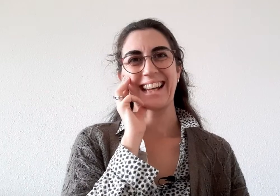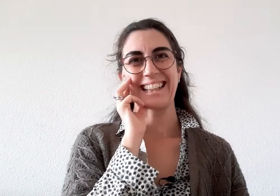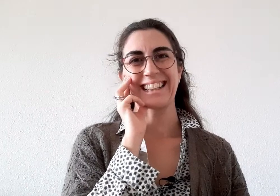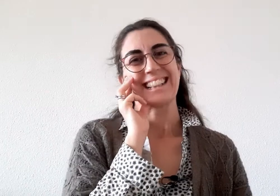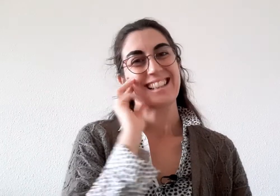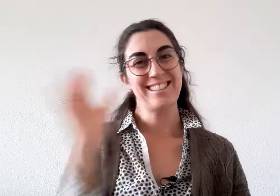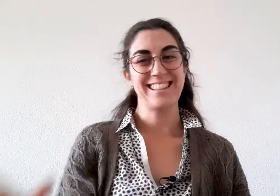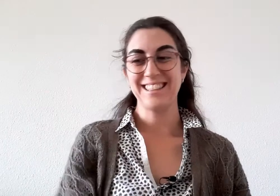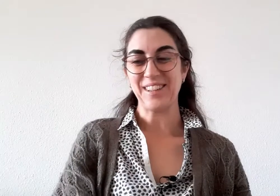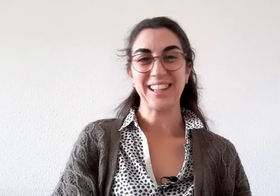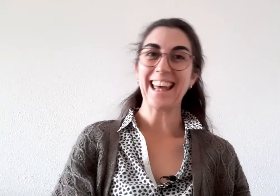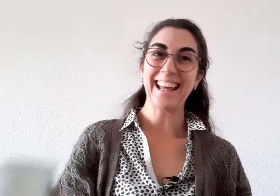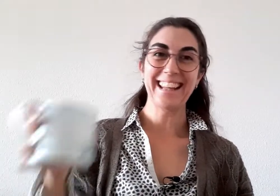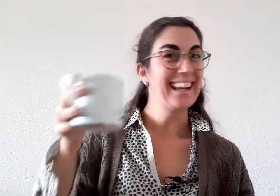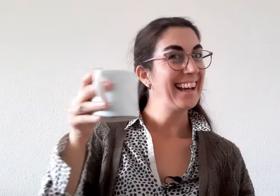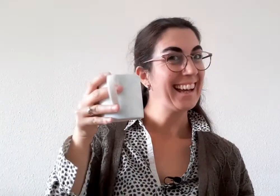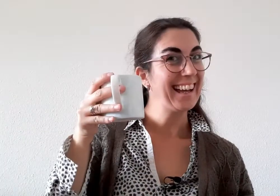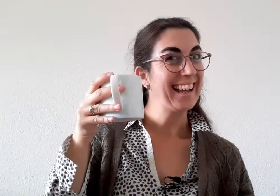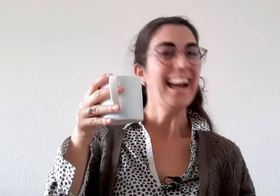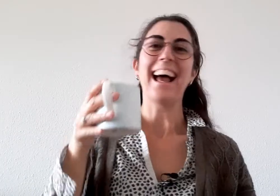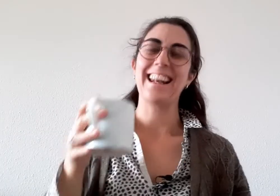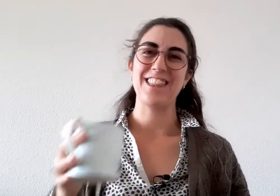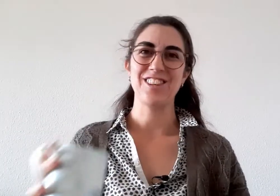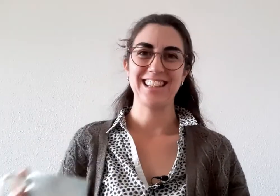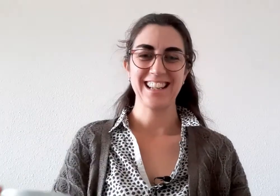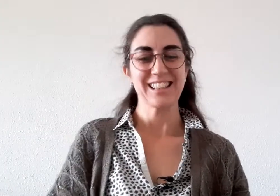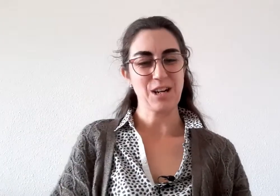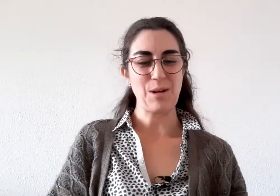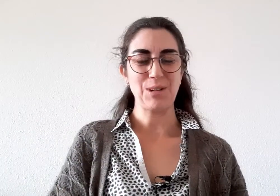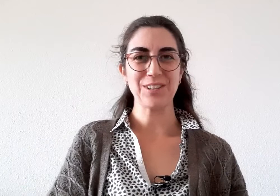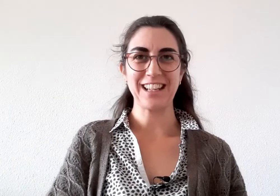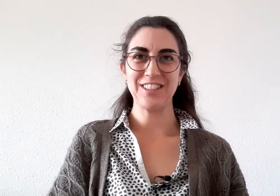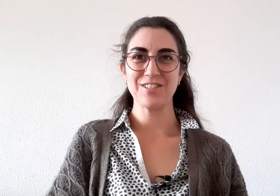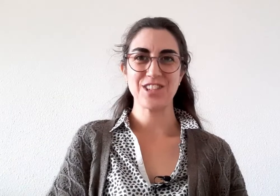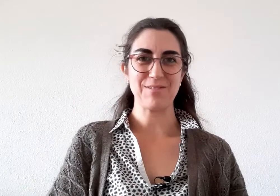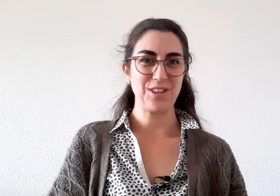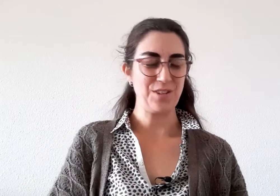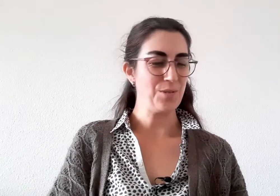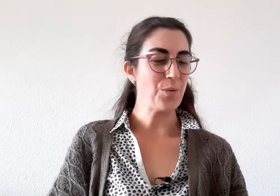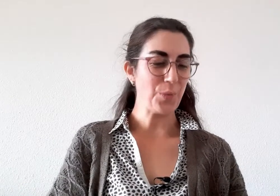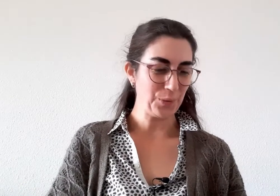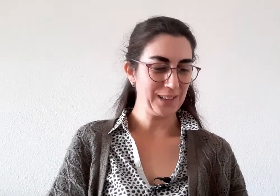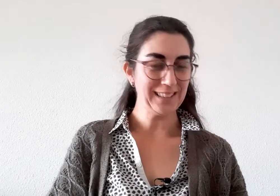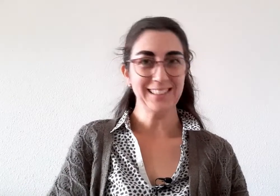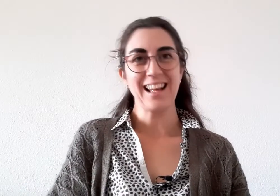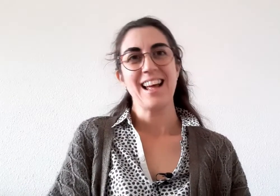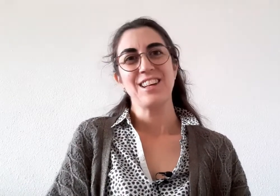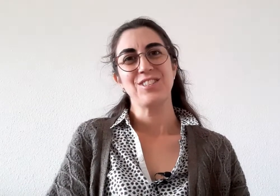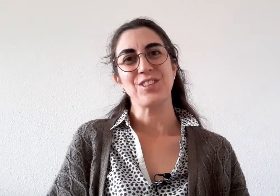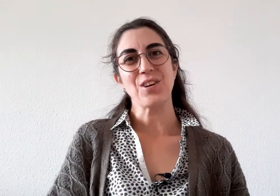Hey, it's tea time again, and I thought I'd come along and have a little chat with you all. So